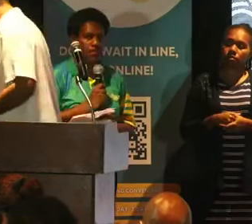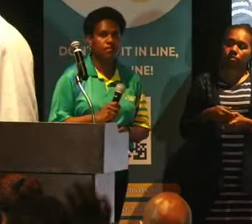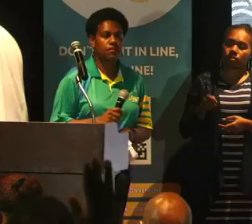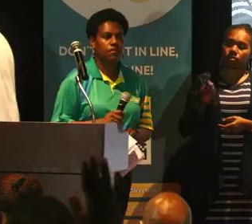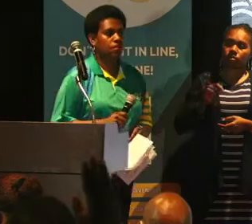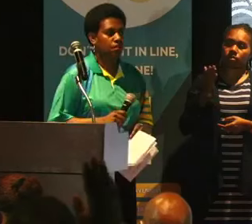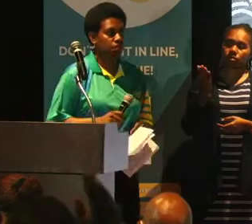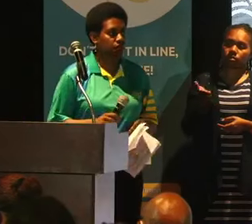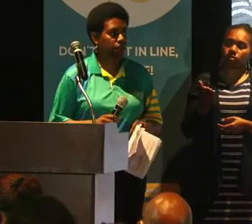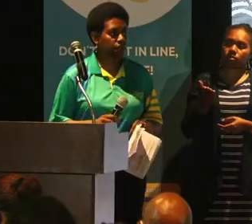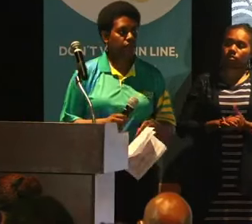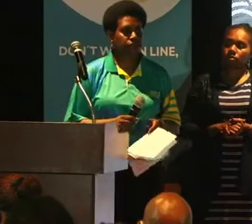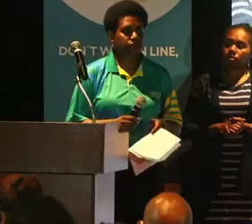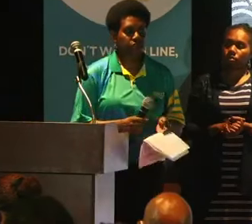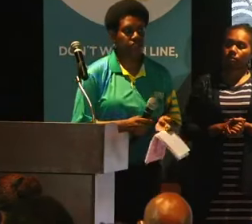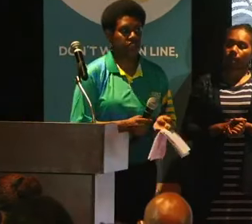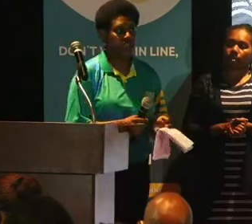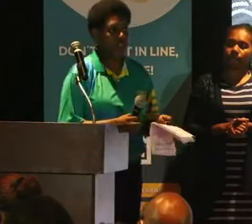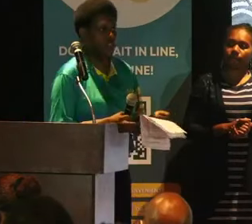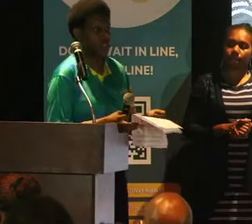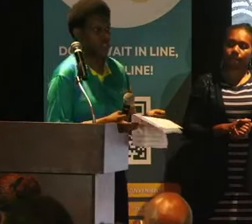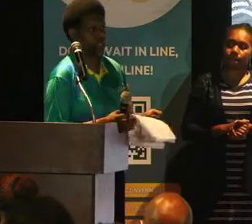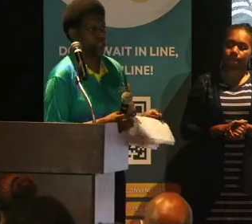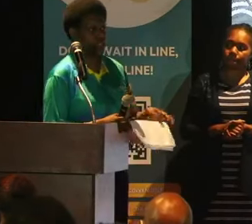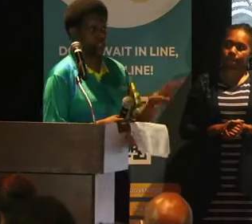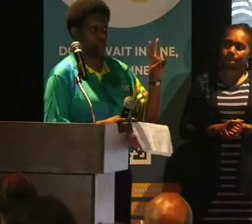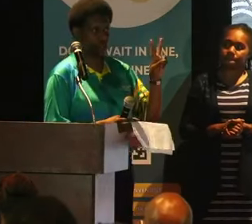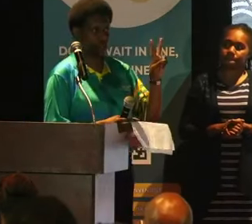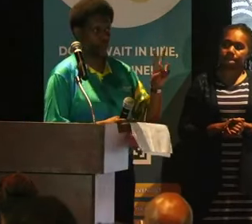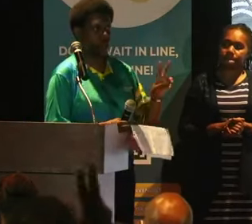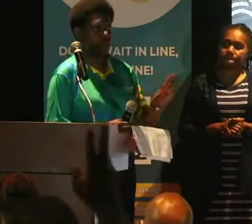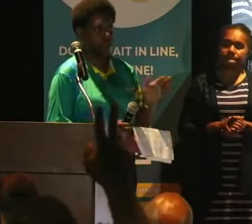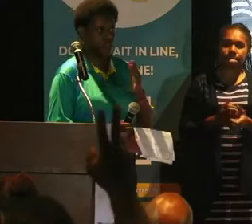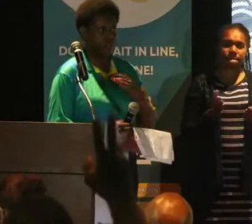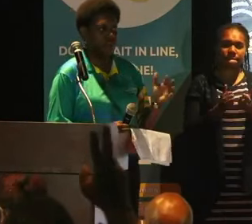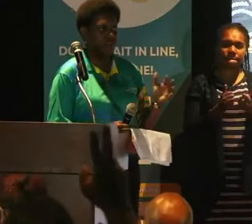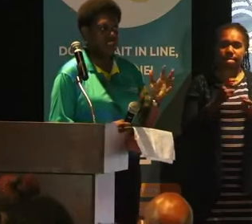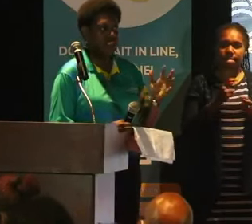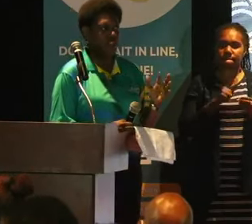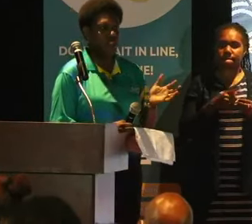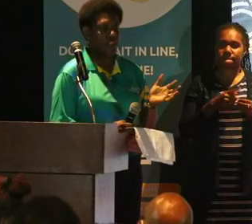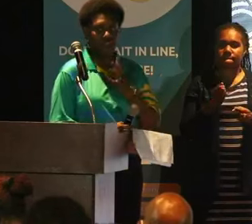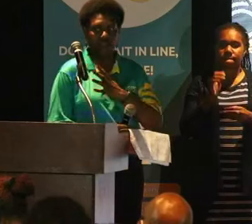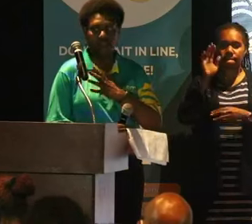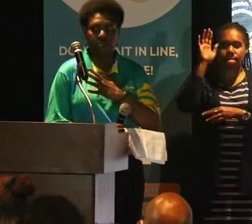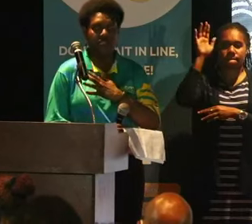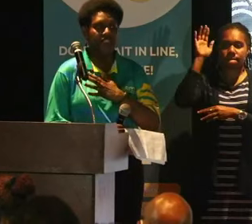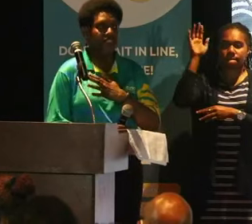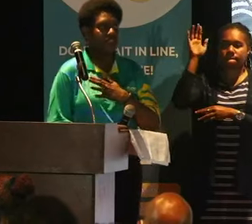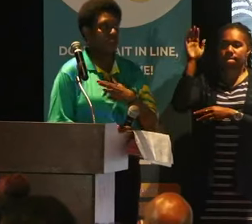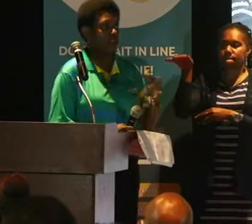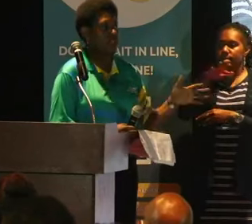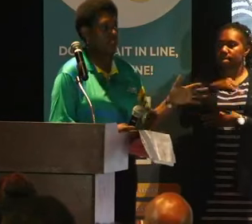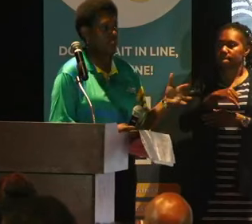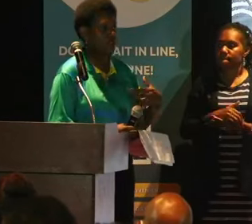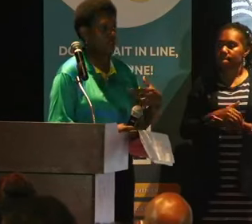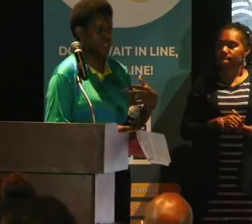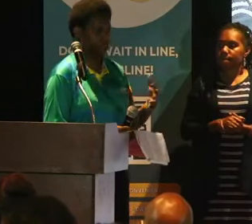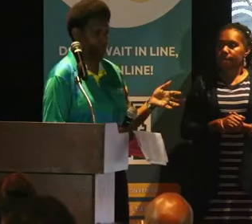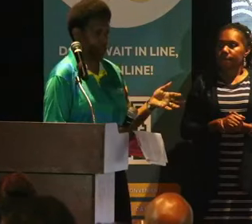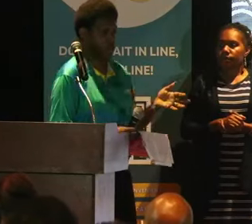Thank you. We have a lot of questions, but I'll take two and move the discussion. The presenters are going to be